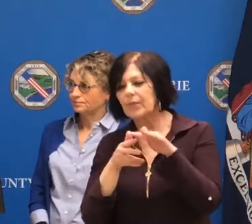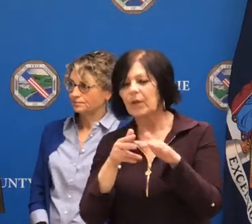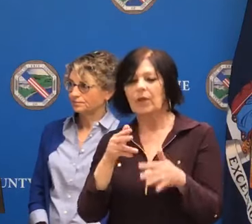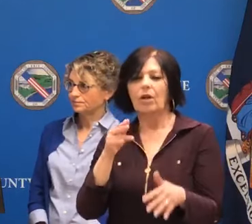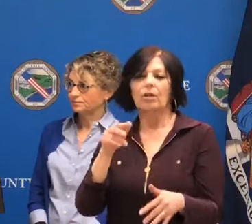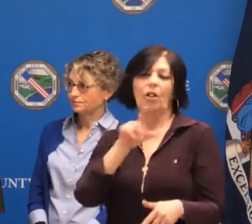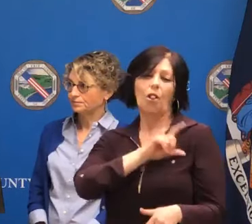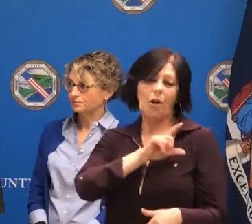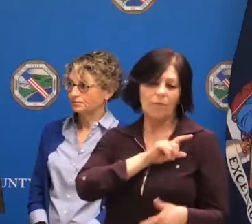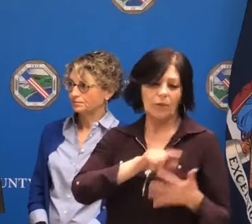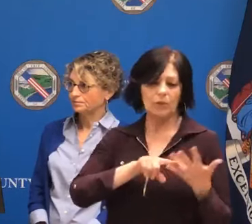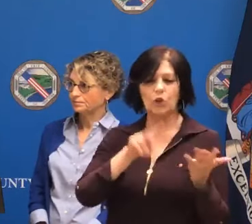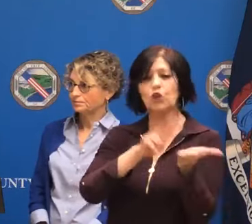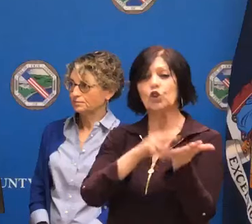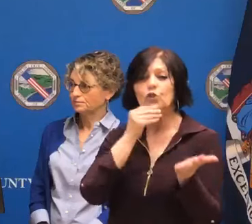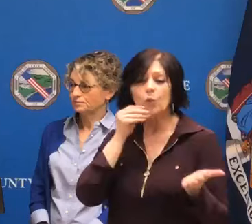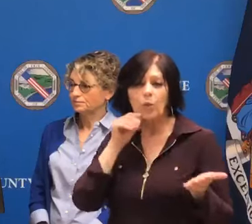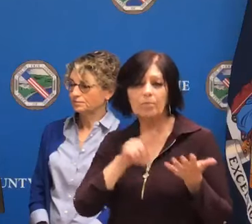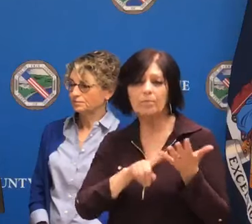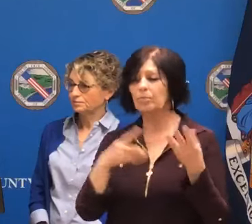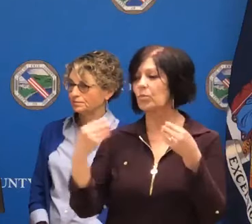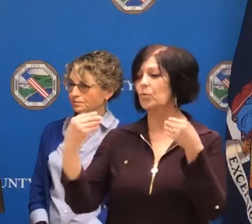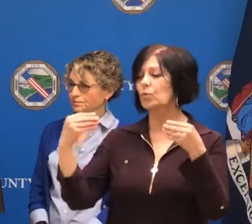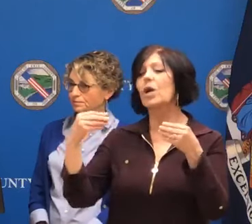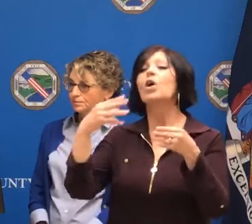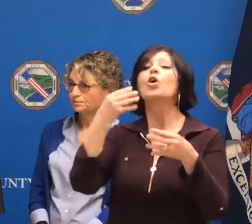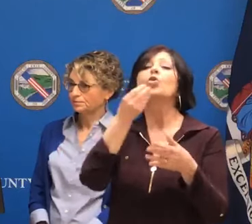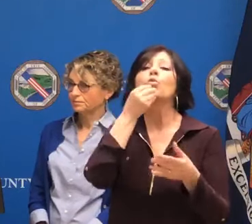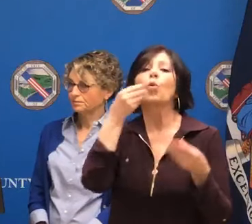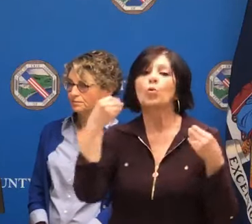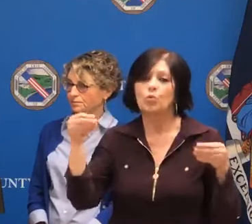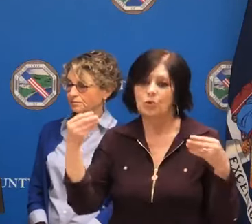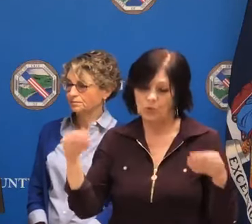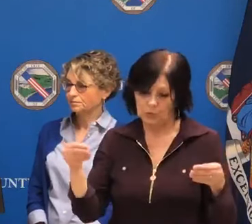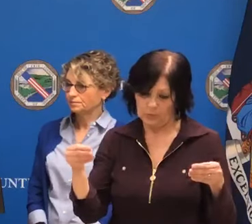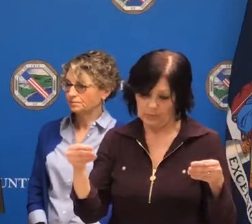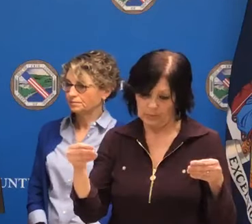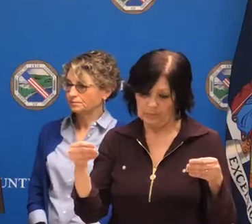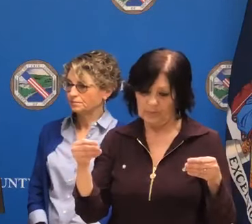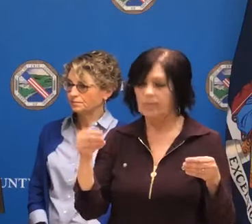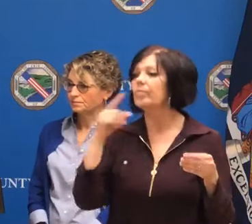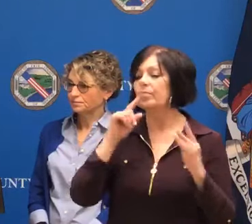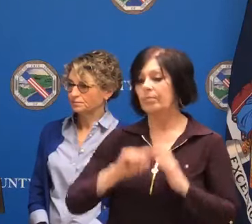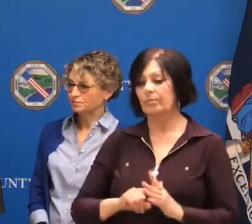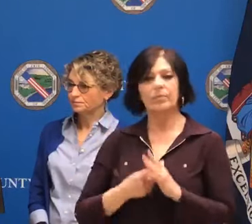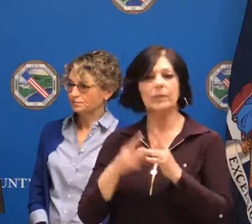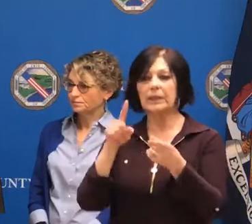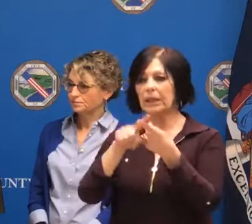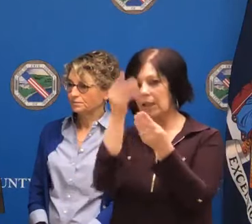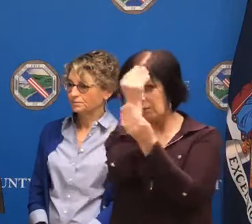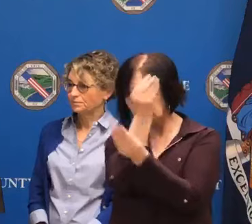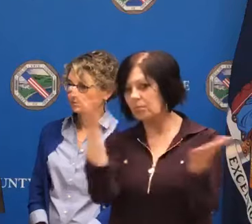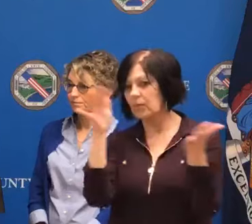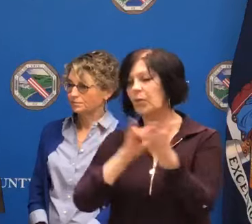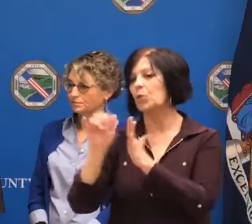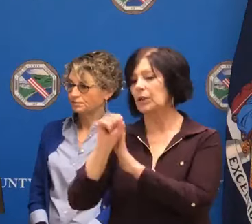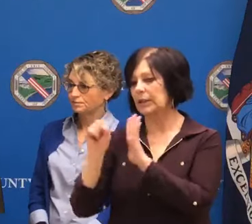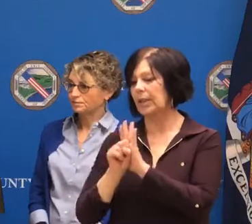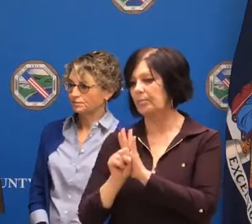nursing homes, and retail establishments, including grocery stores. That is in effect until further notice from New York